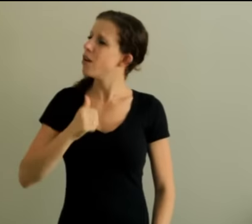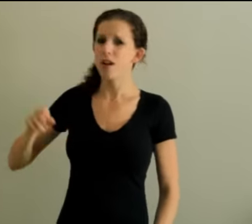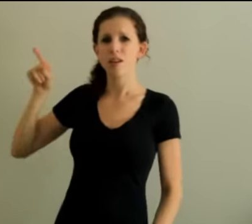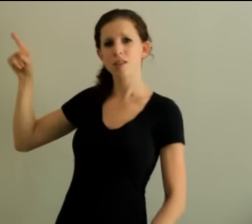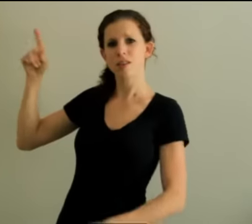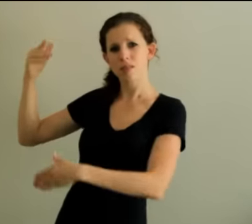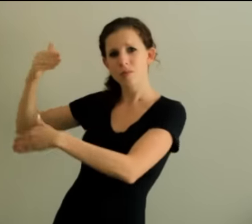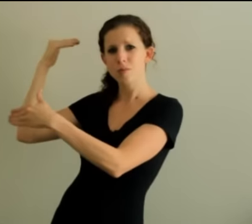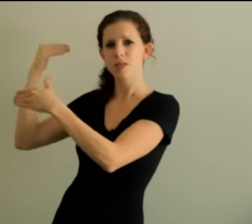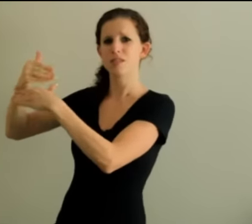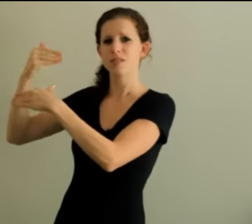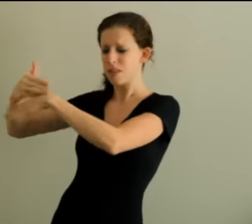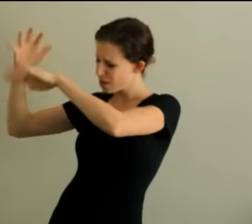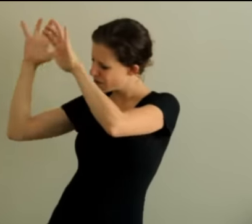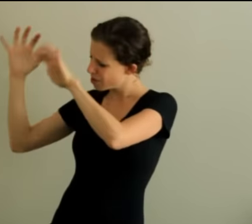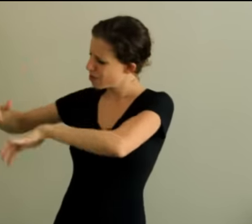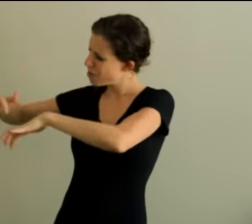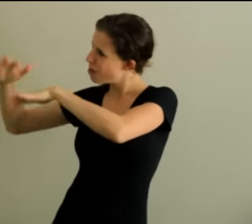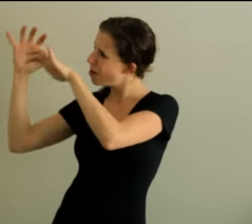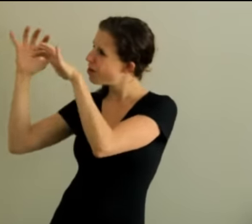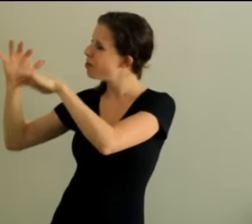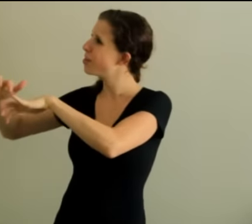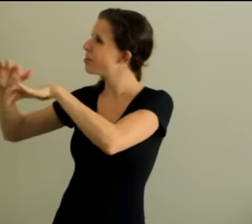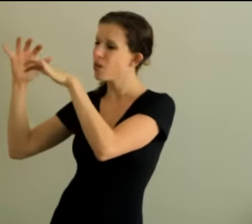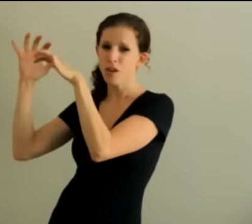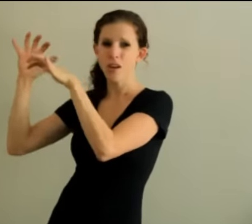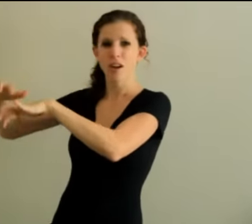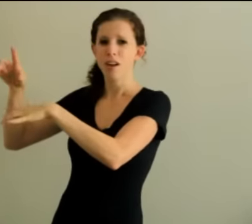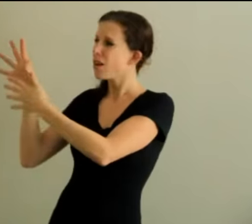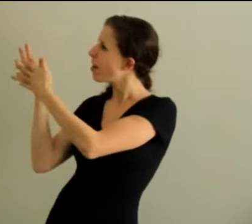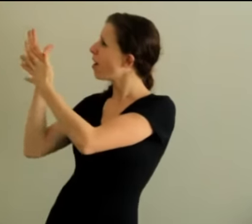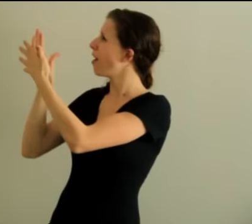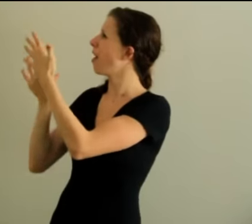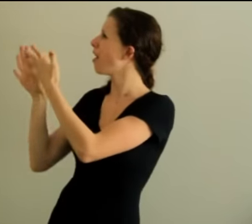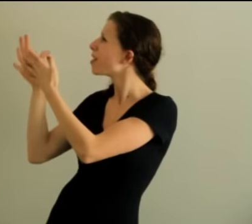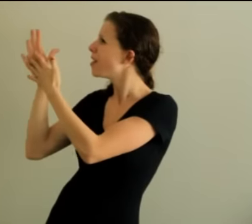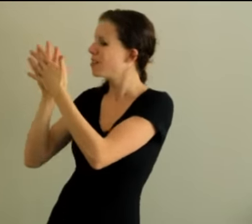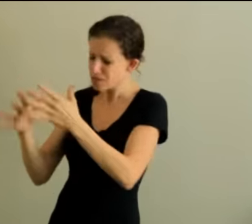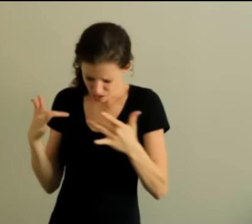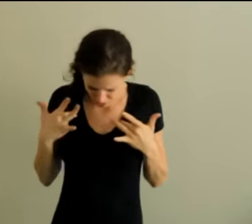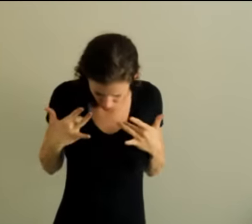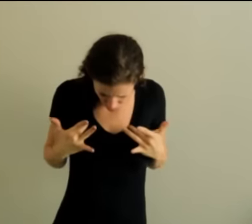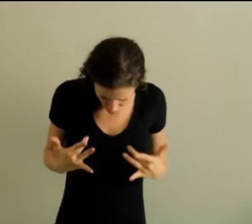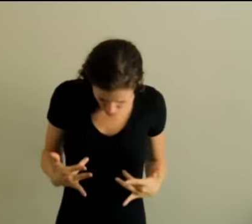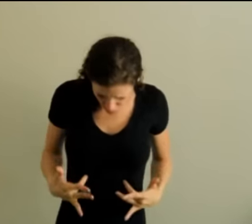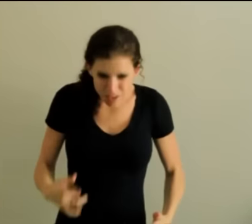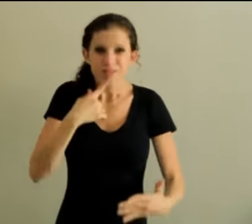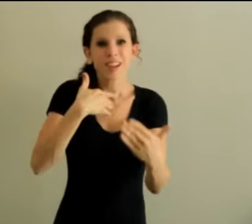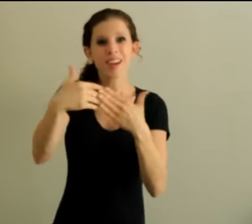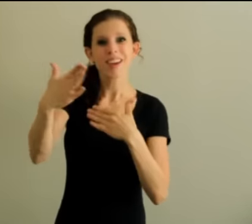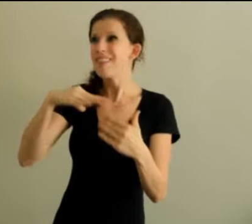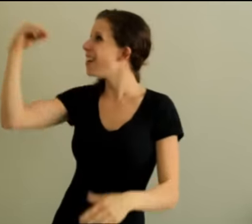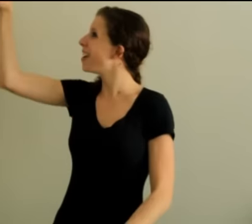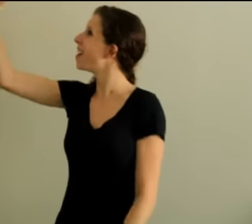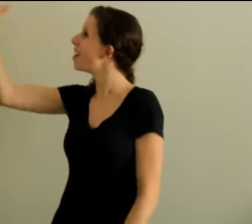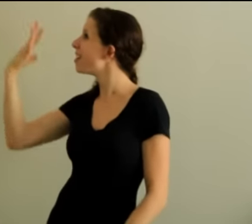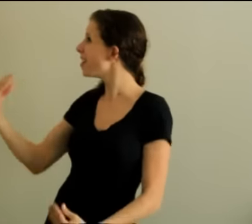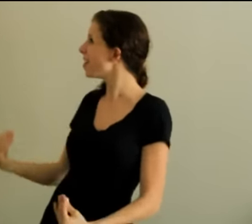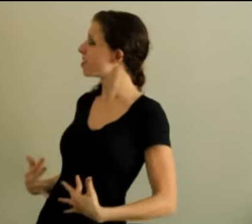all The morning rain looked up my window And I can't see at all Even if